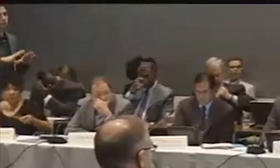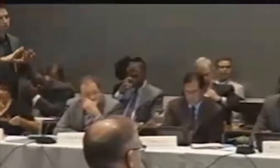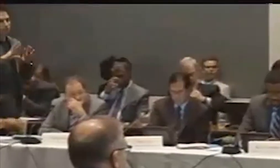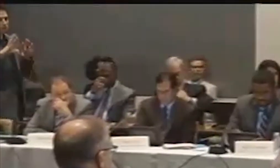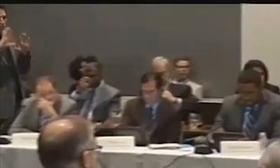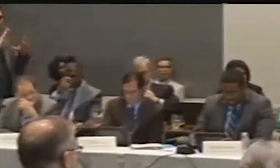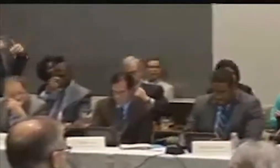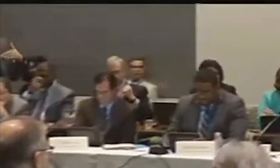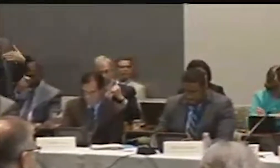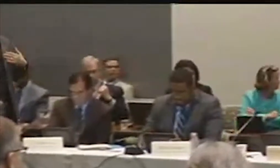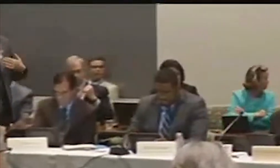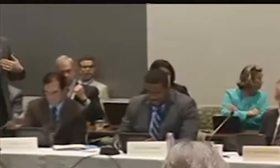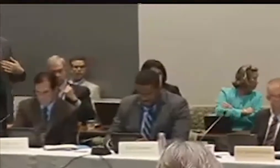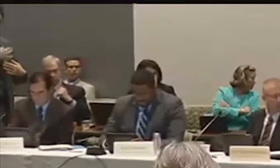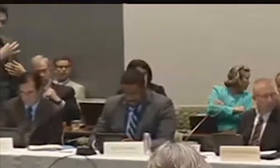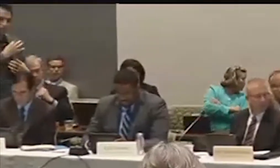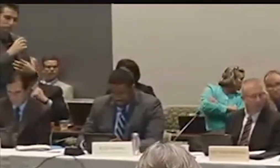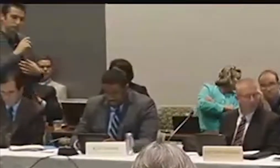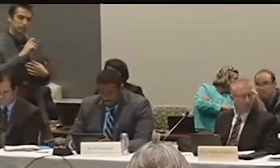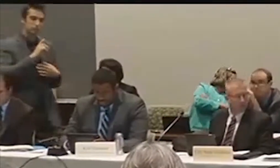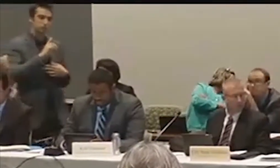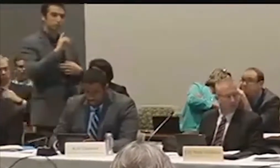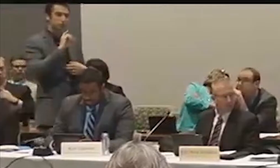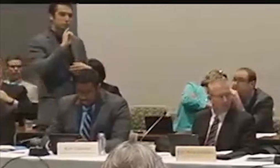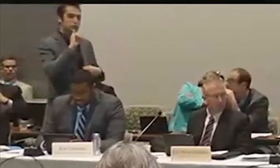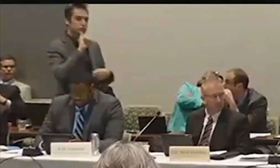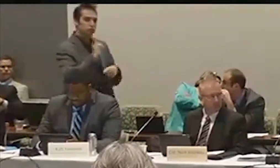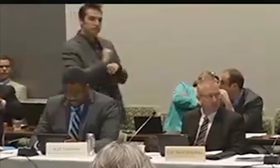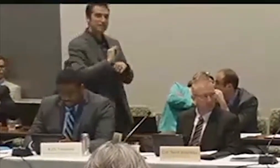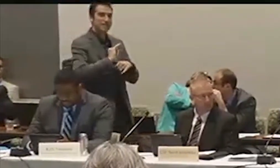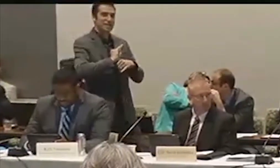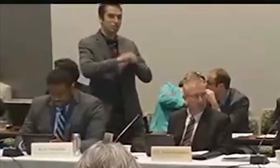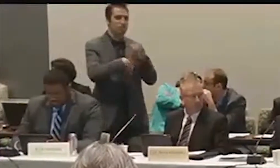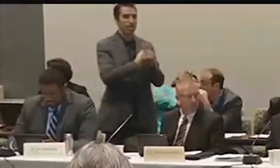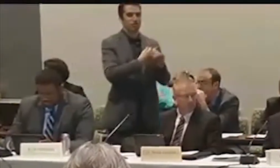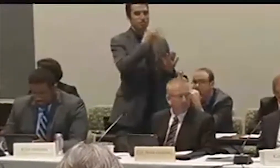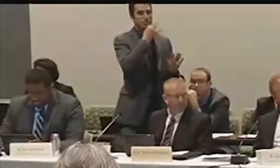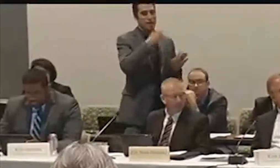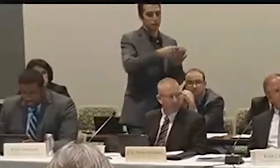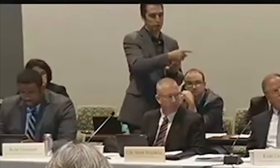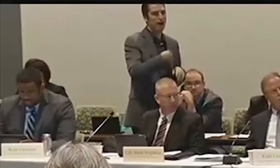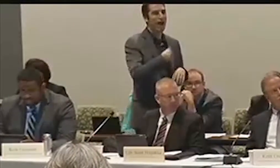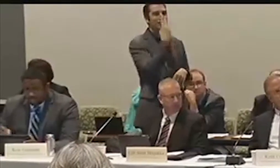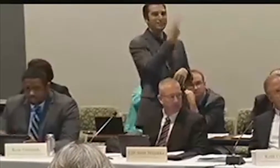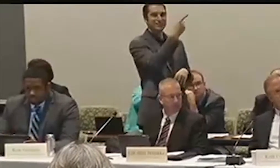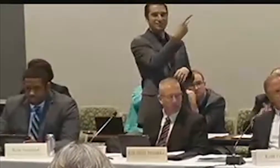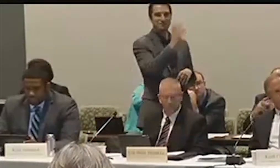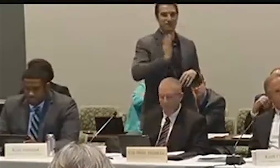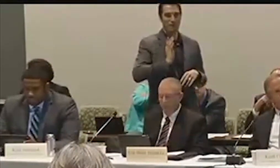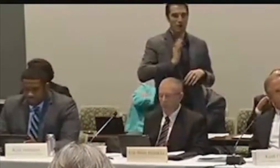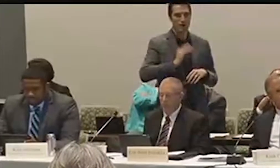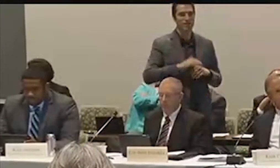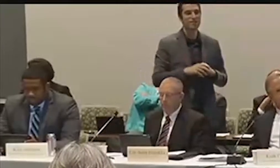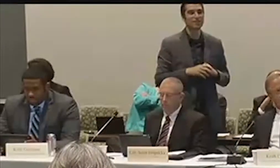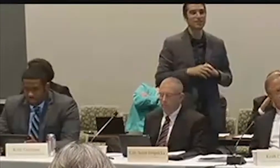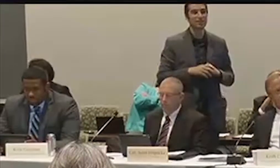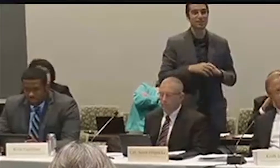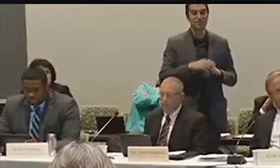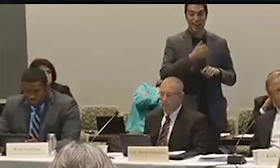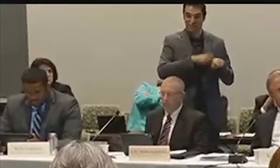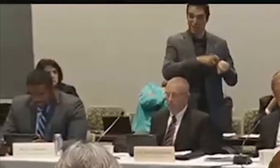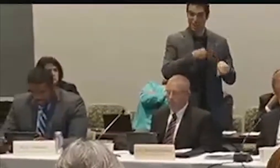really international experts here with us to talk about this. So thank you for being here. This was amazing. And I've seen this graph before, and every time I see it, my jaw